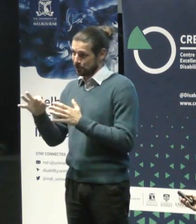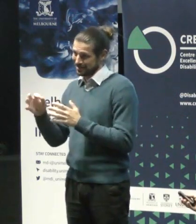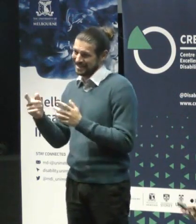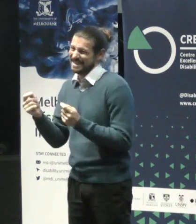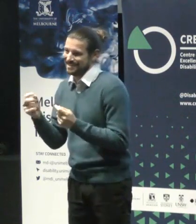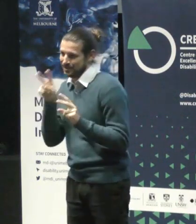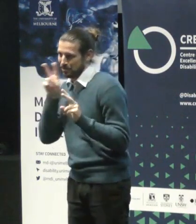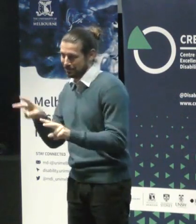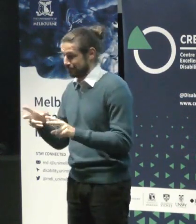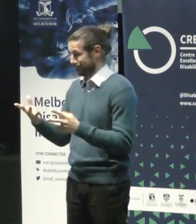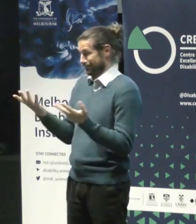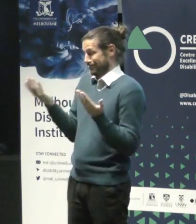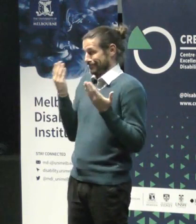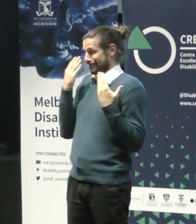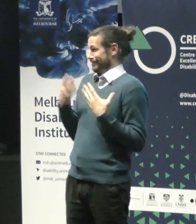disagree. Pub, afterwards.